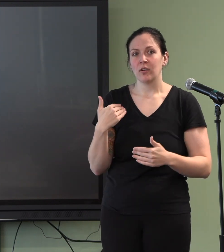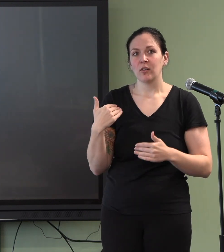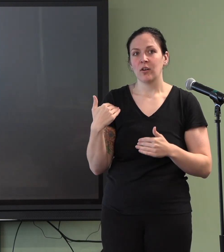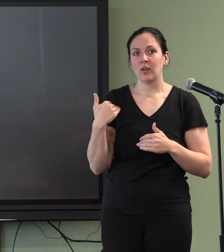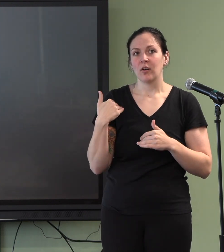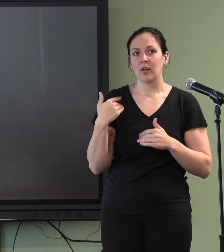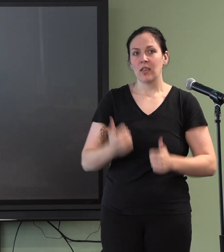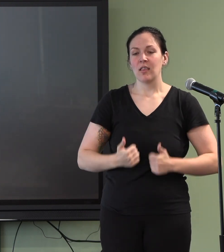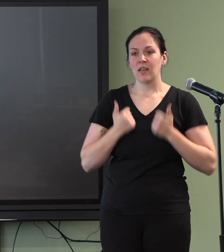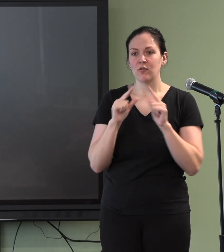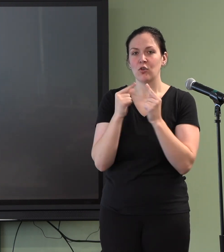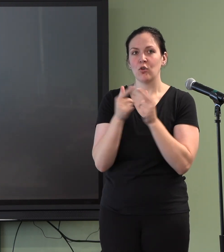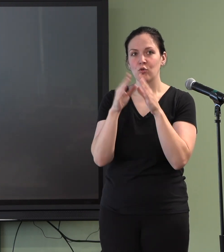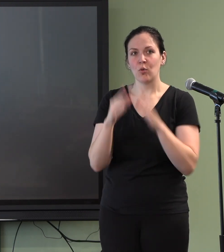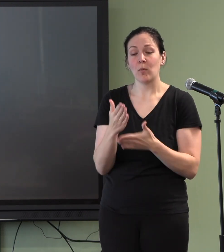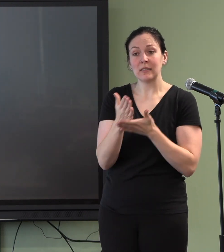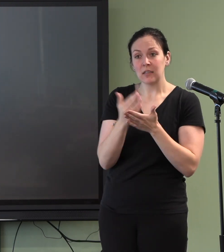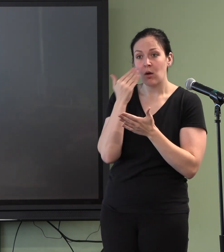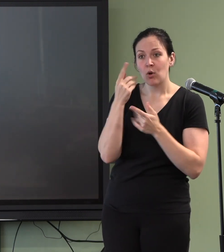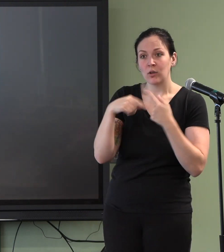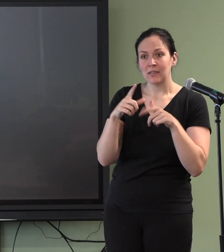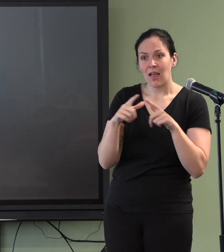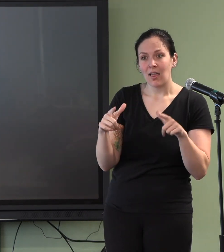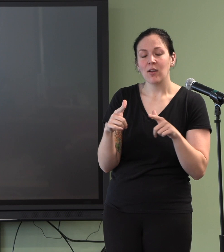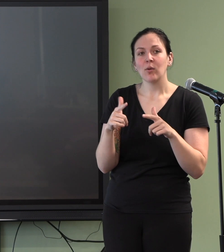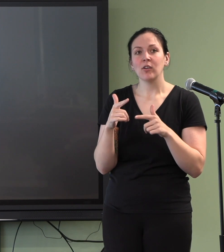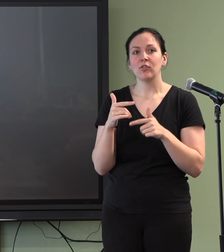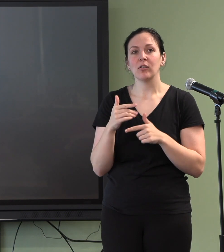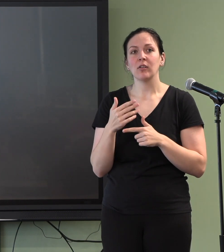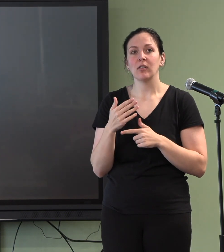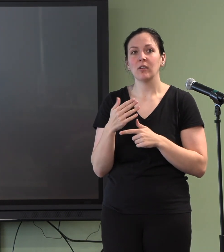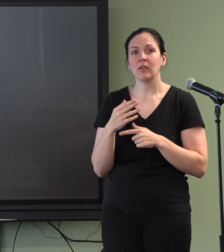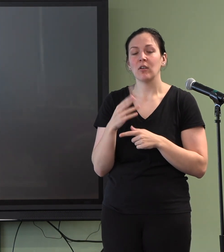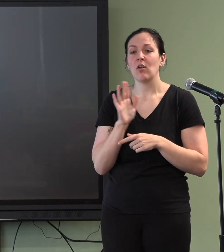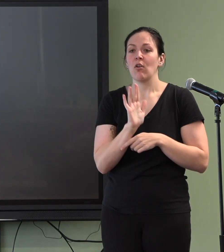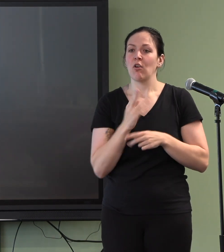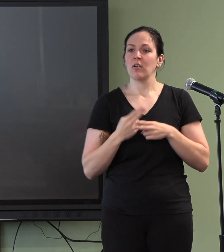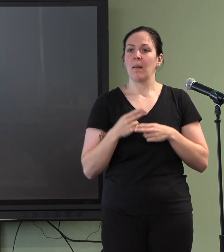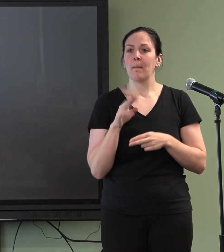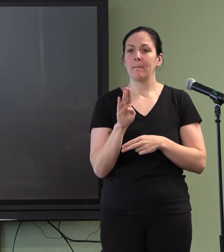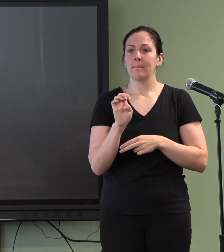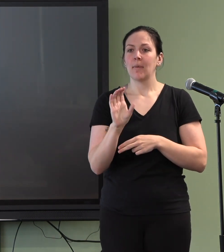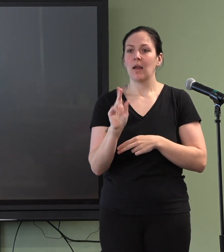them know their sign language a little bit. Her name is Becky, but because of her